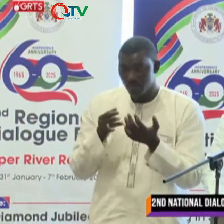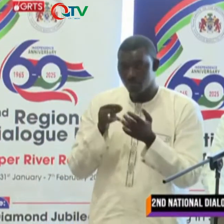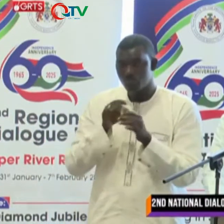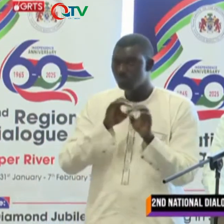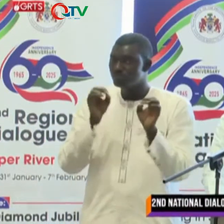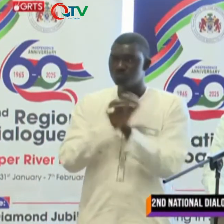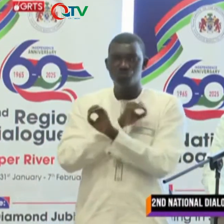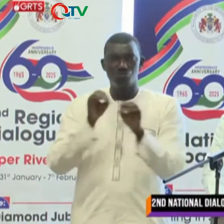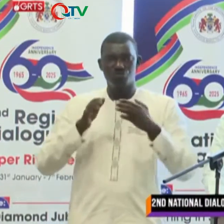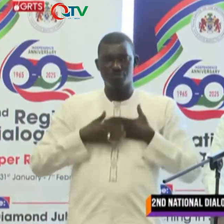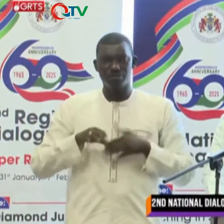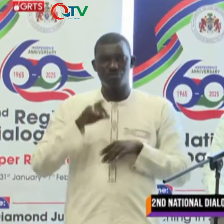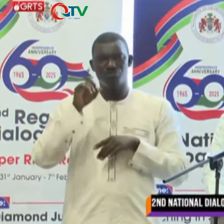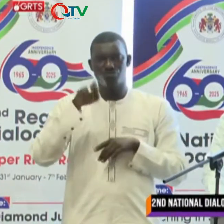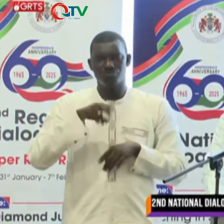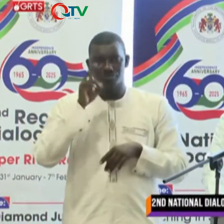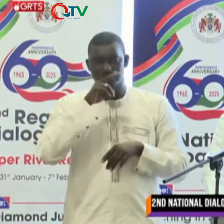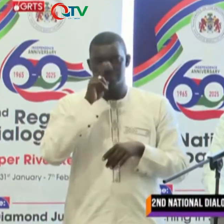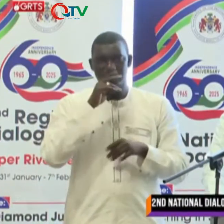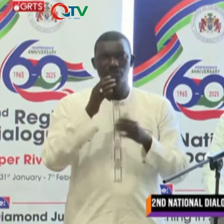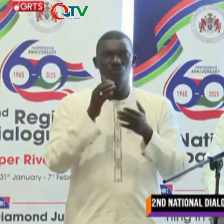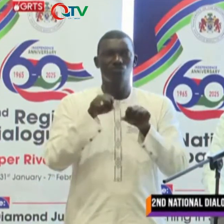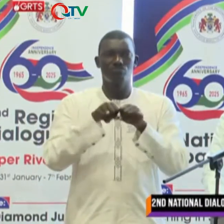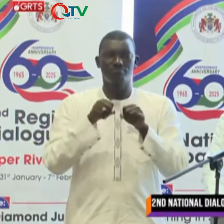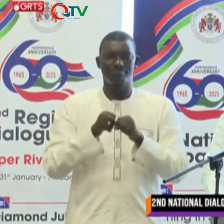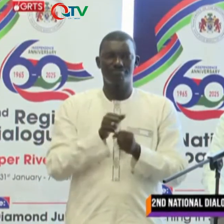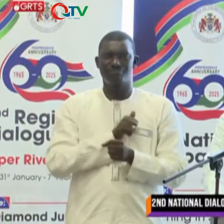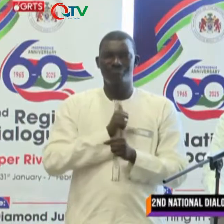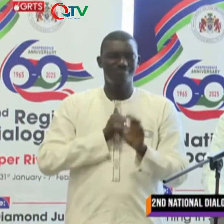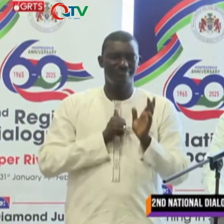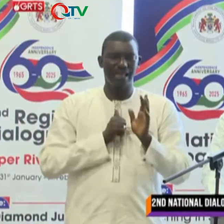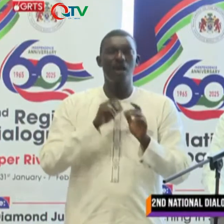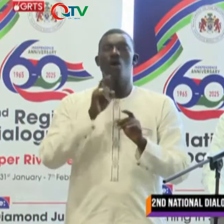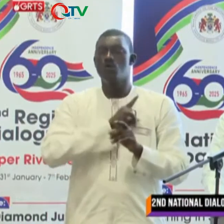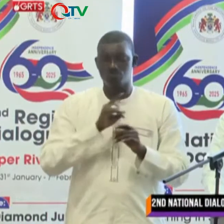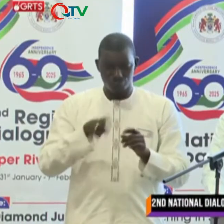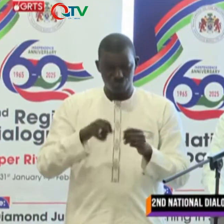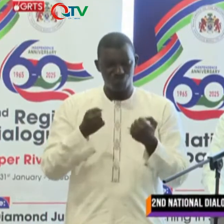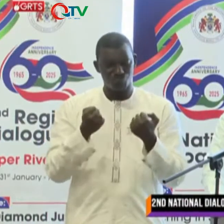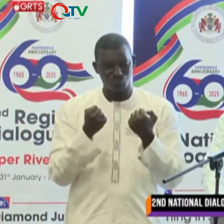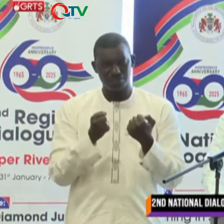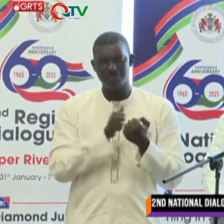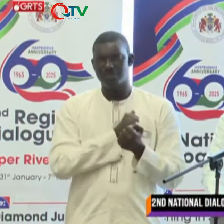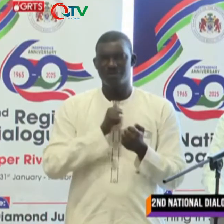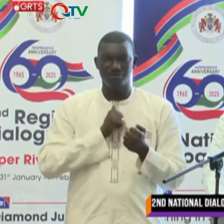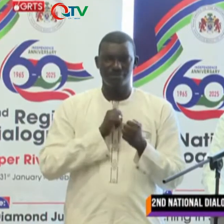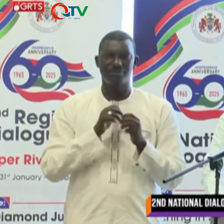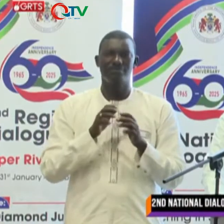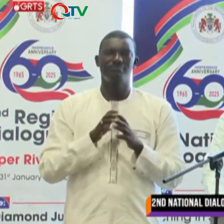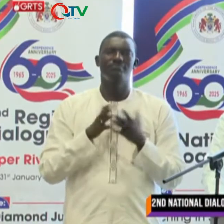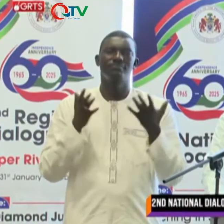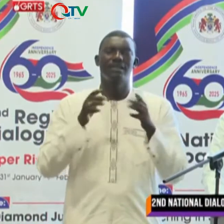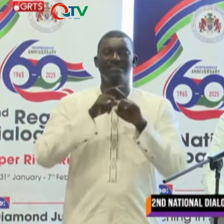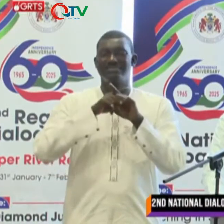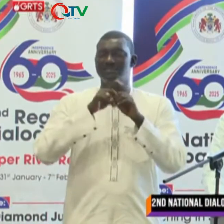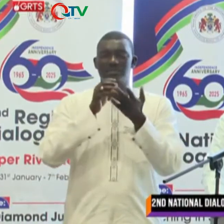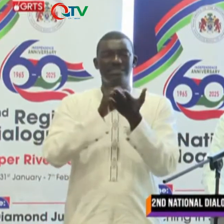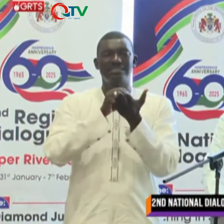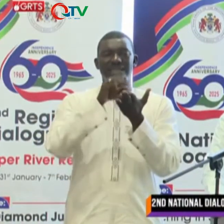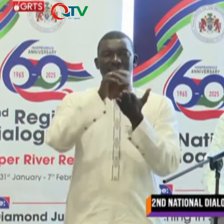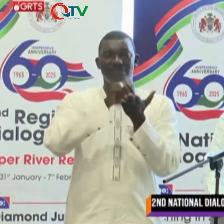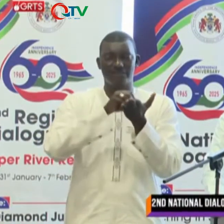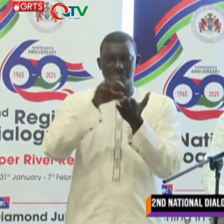divide us. Instead, they should strengthen us as a diverse people of varied